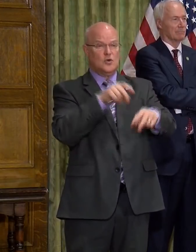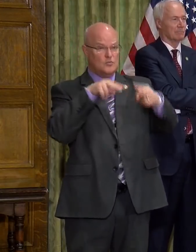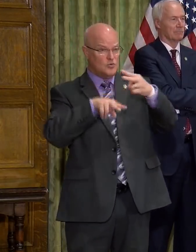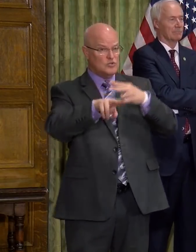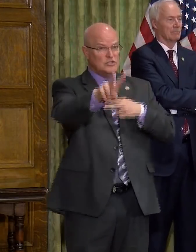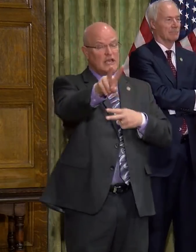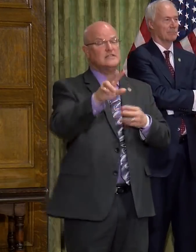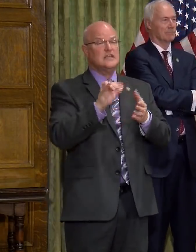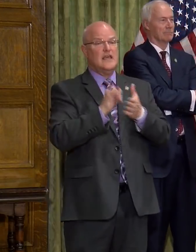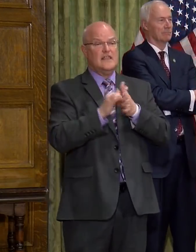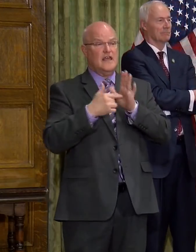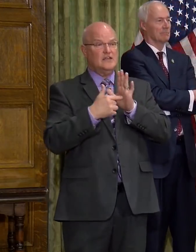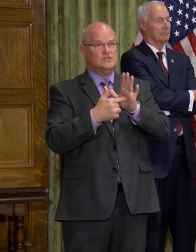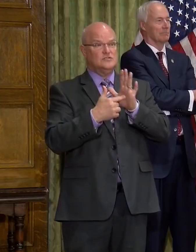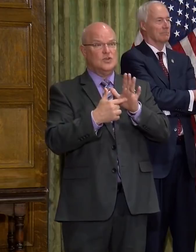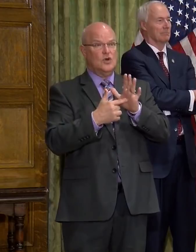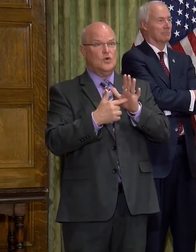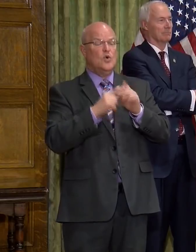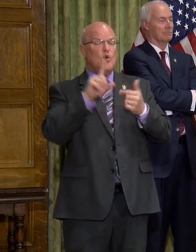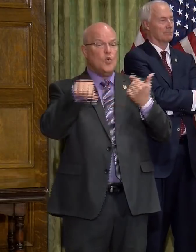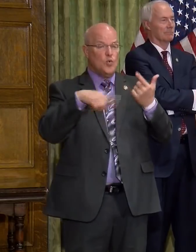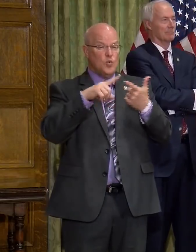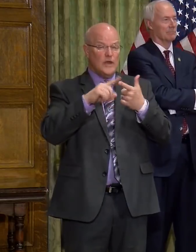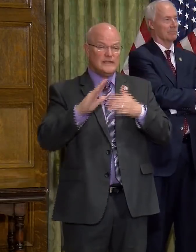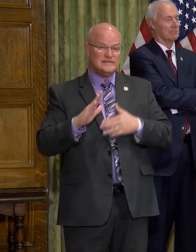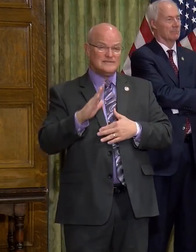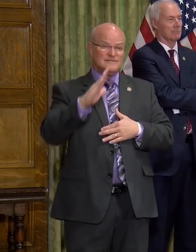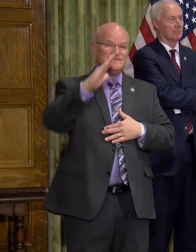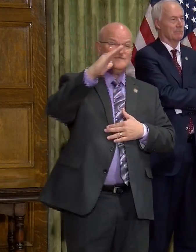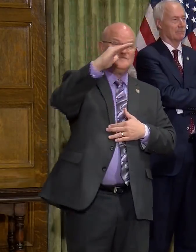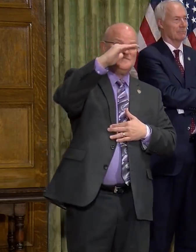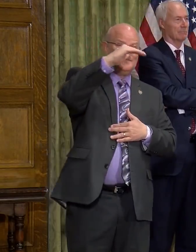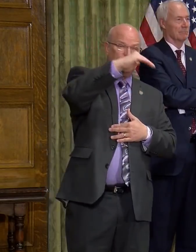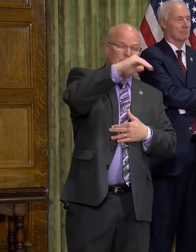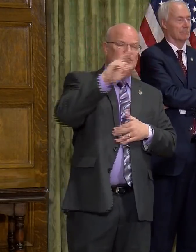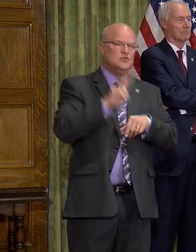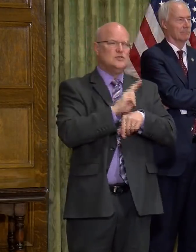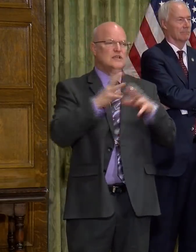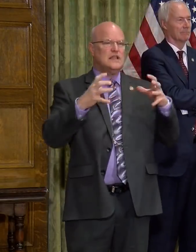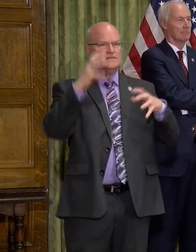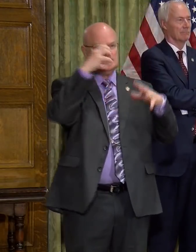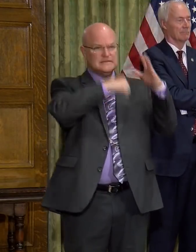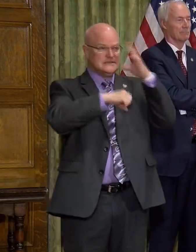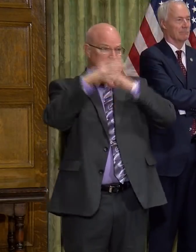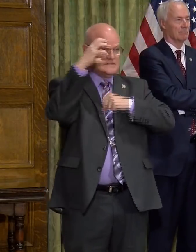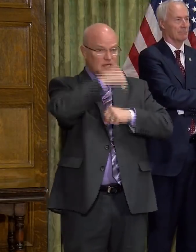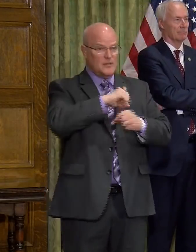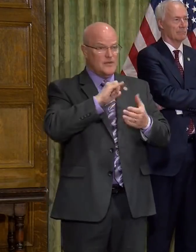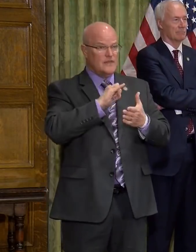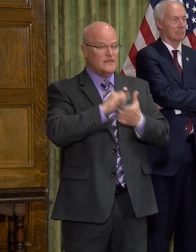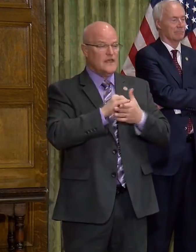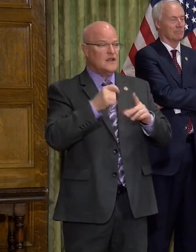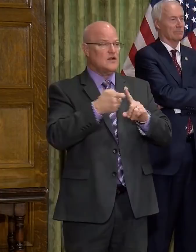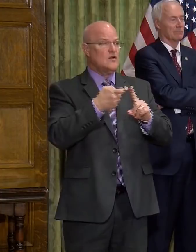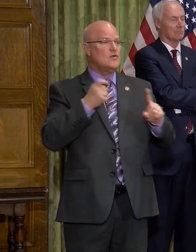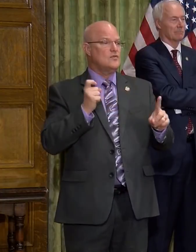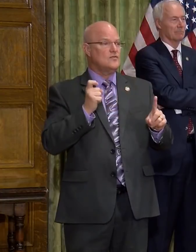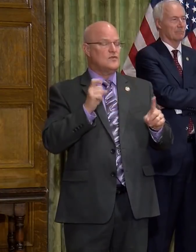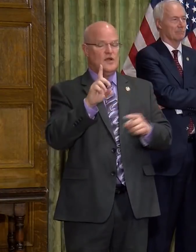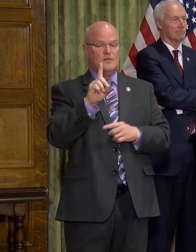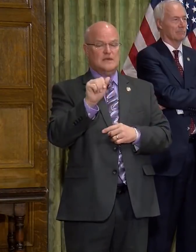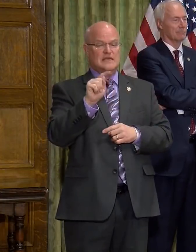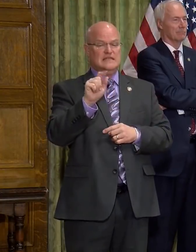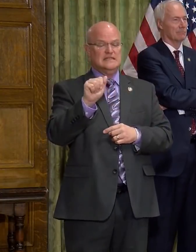projections that show when it's supposed to peak and go down, they're using a lot of assumptions that are coming from